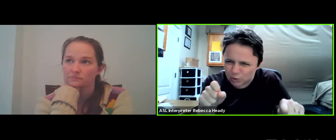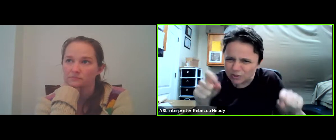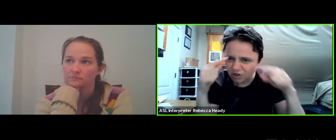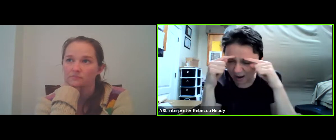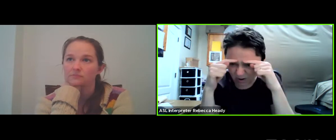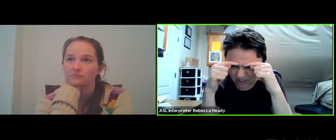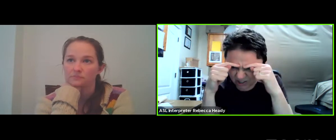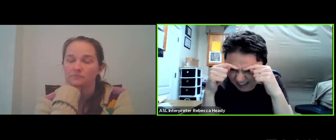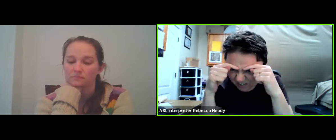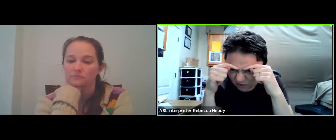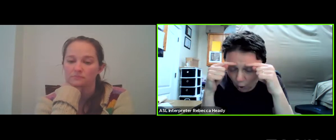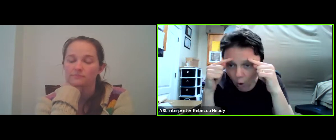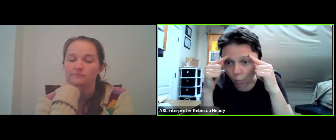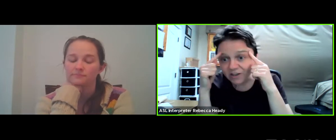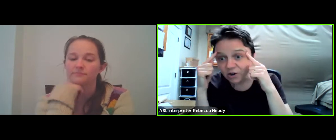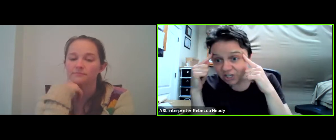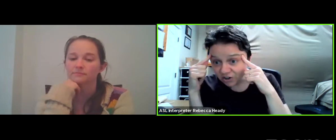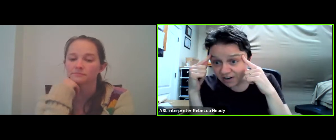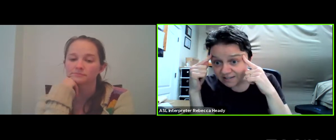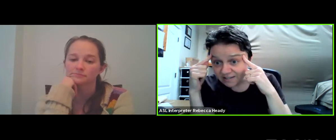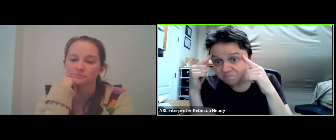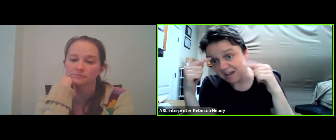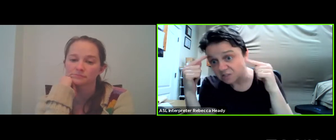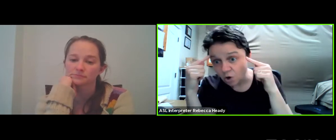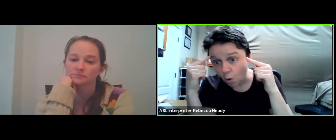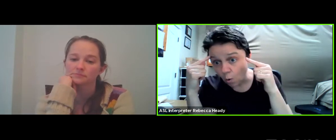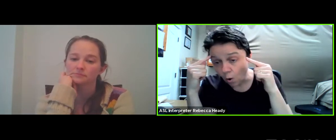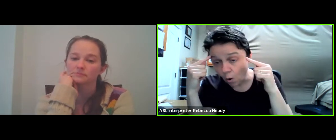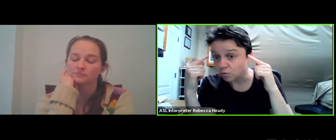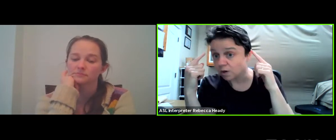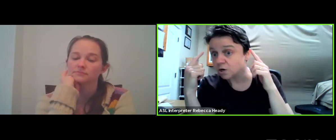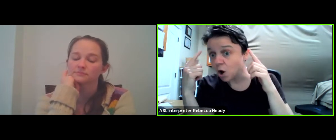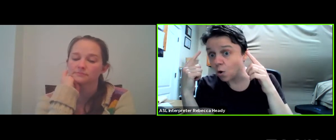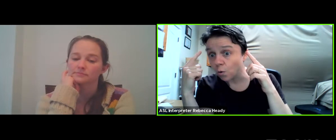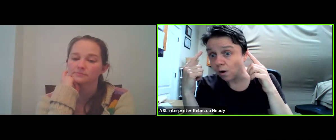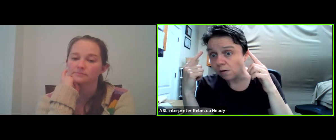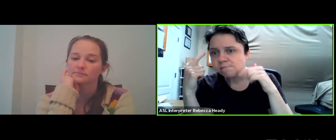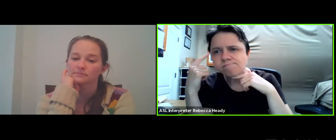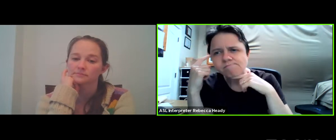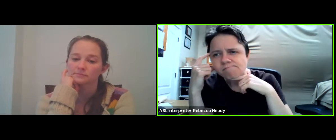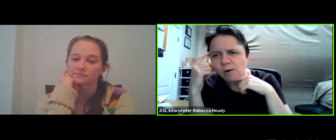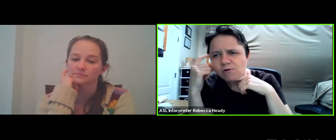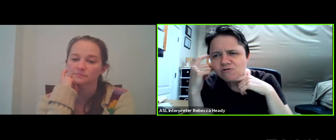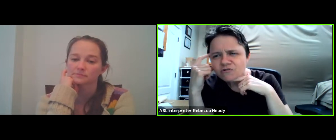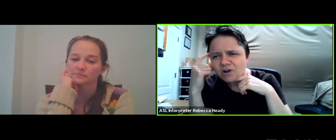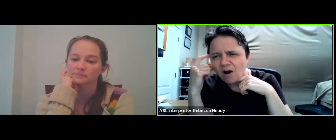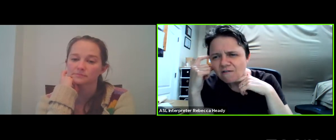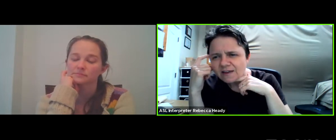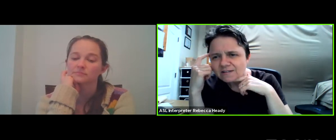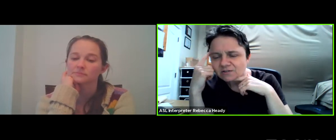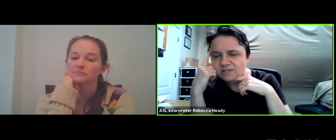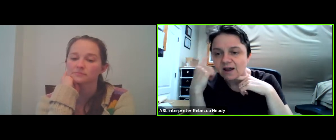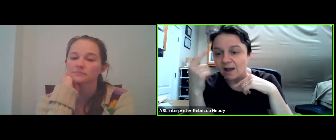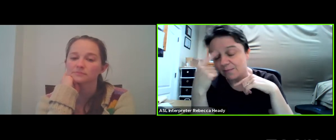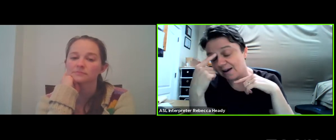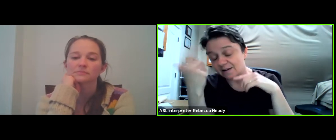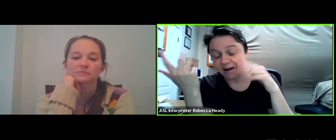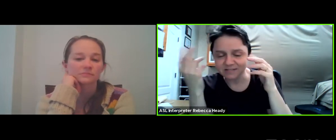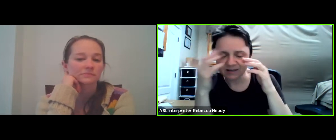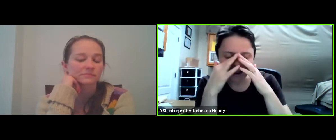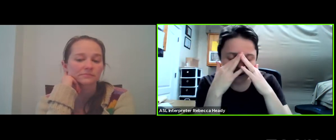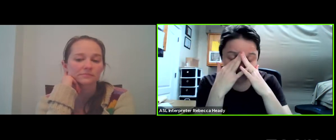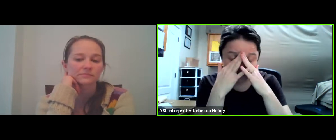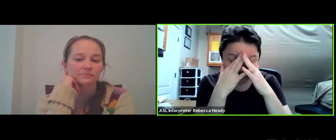you're confused, your eyebrows are down. When you're curious, yes or no, or you want to know, I wonder whose car that is outside. I